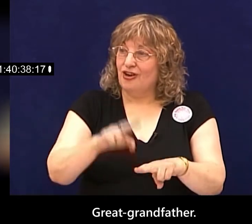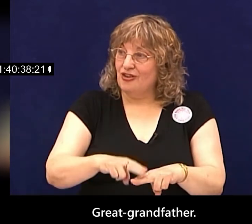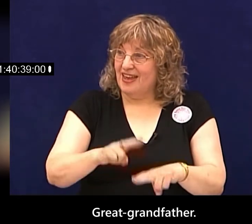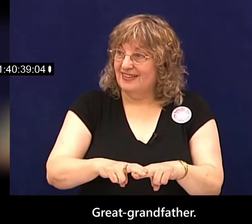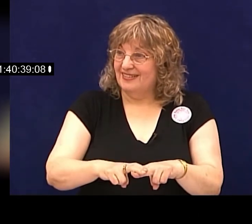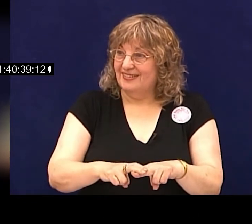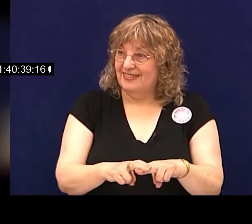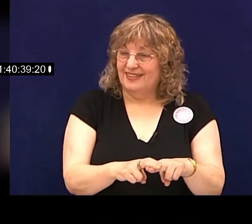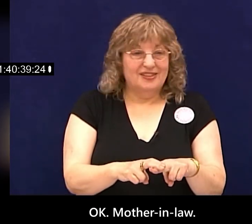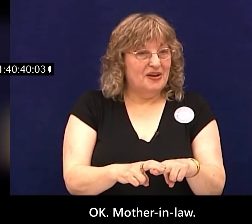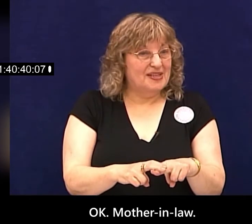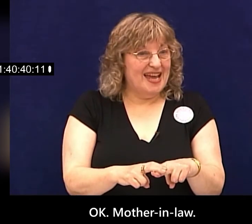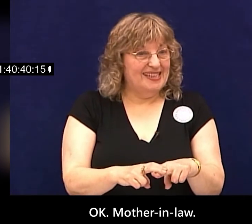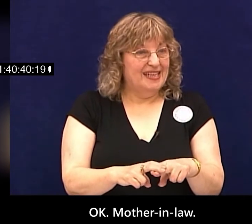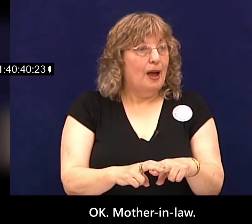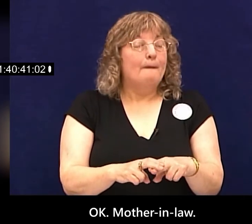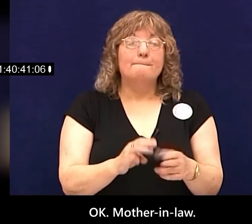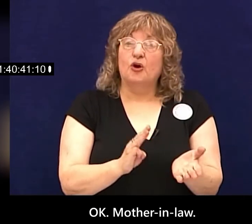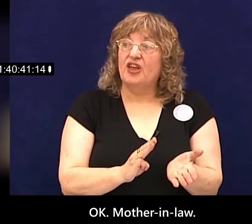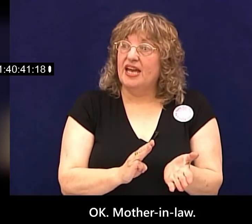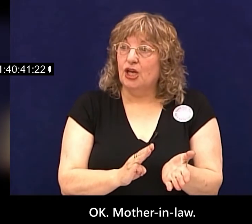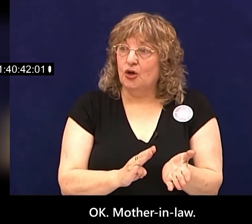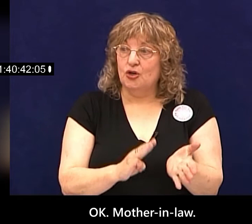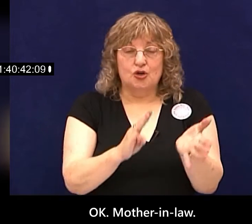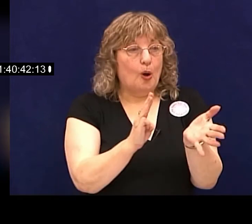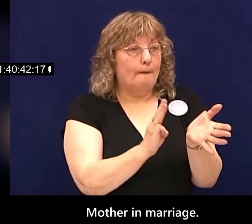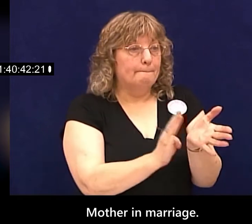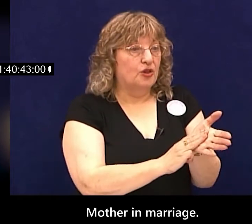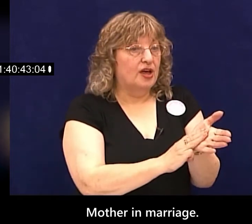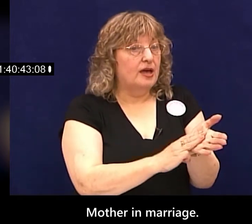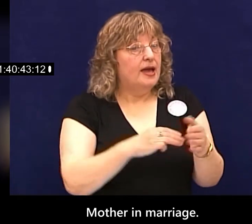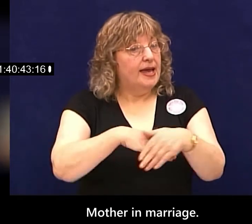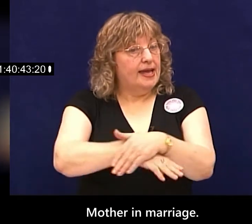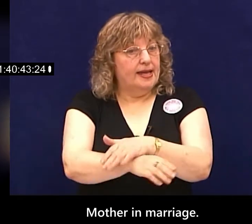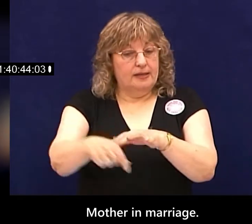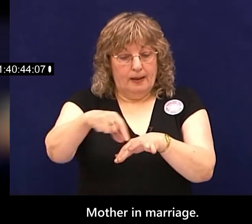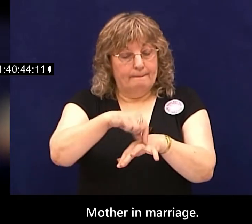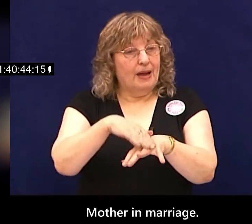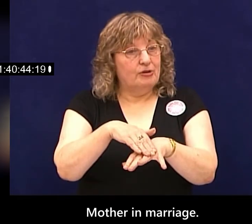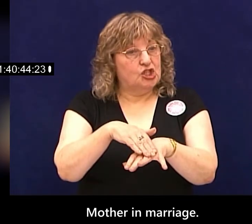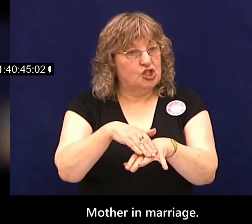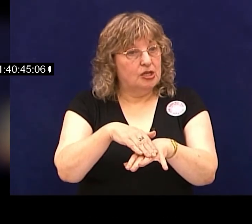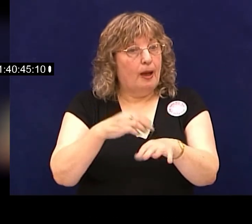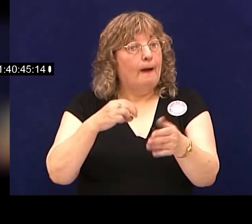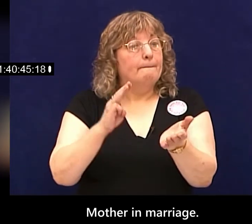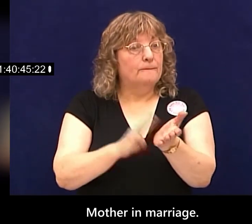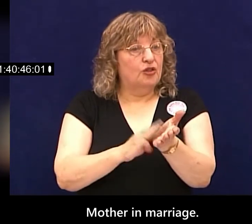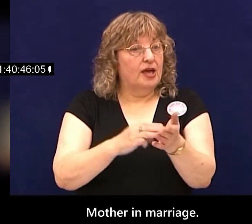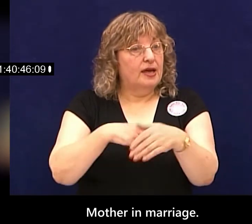great-grandfather. Okay? Mother-in-law, mother in marriage, mother